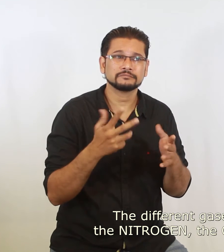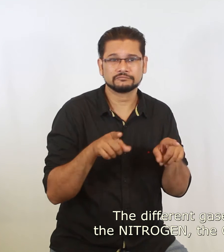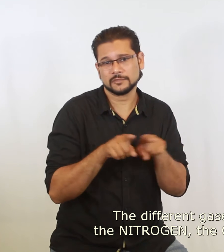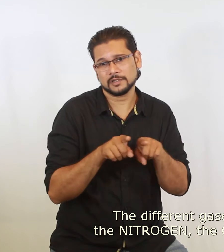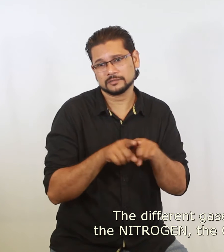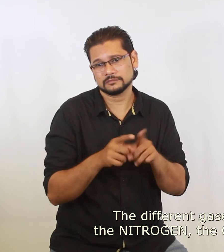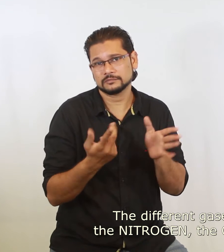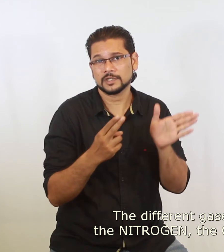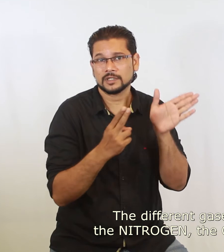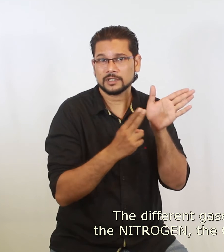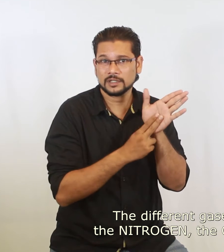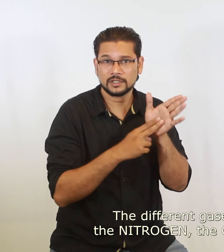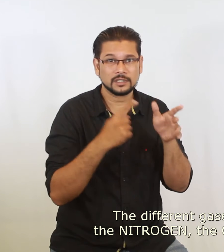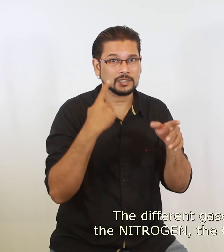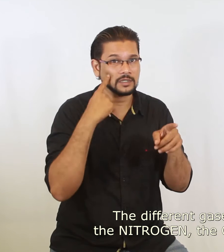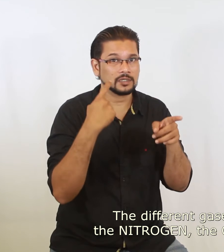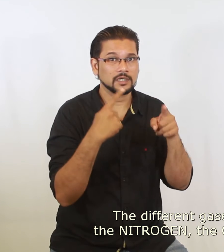The different gases are the nitrogen,